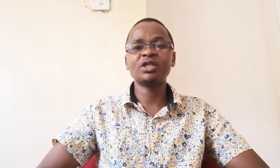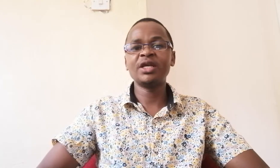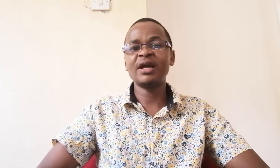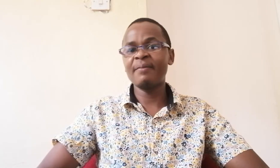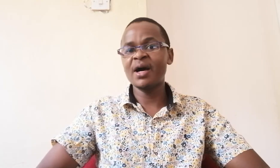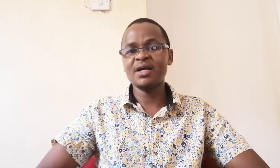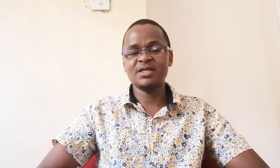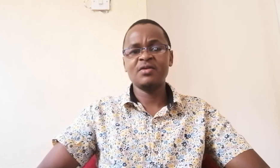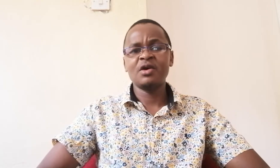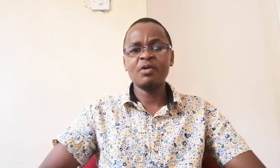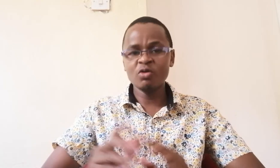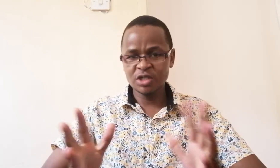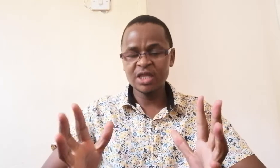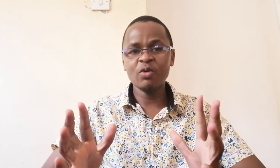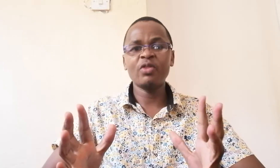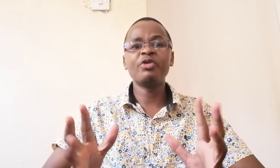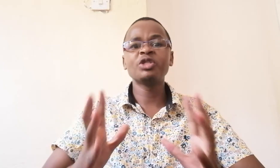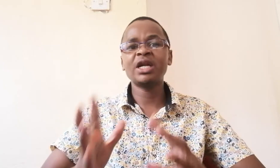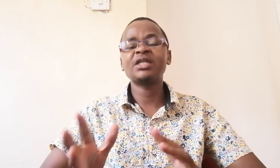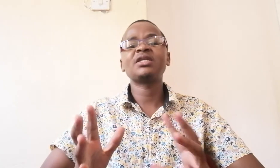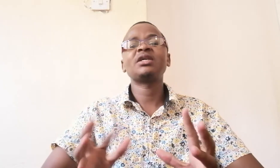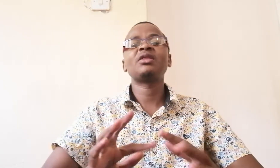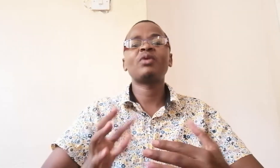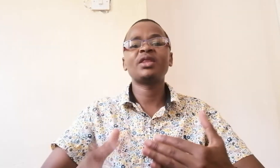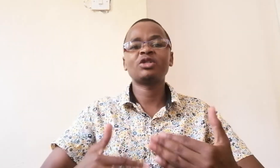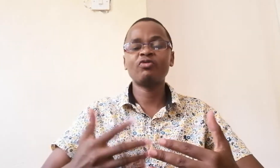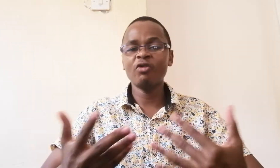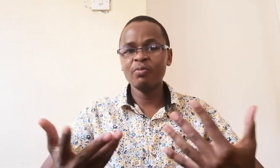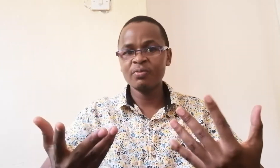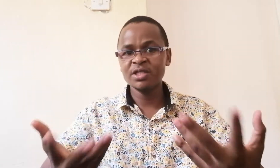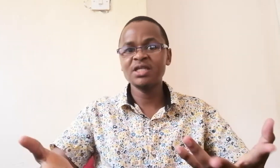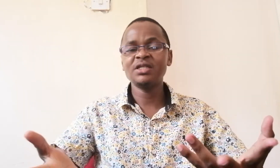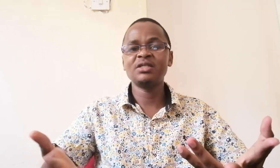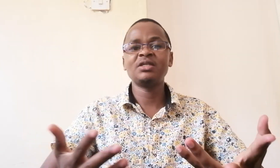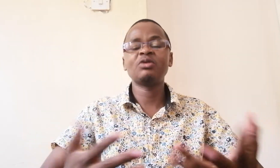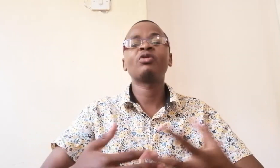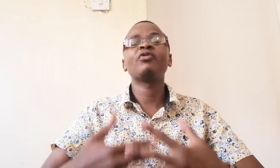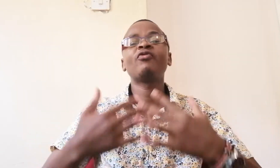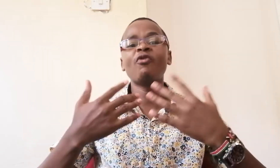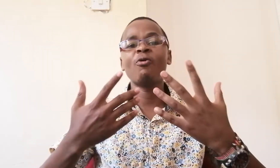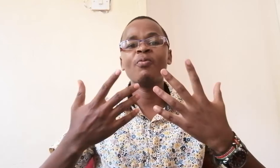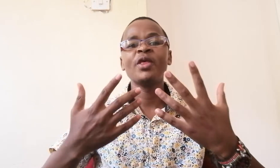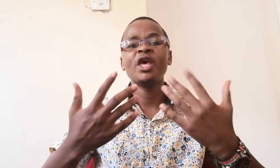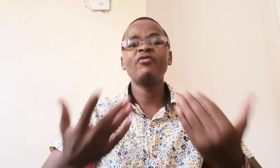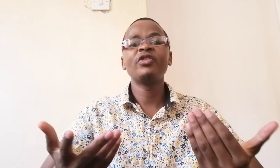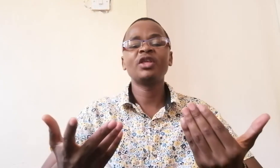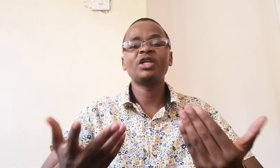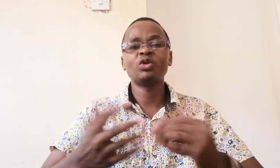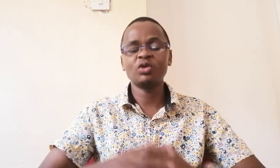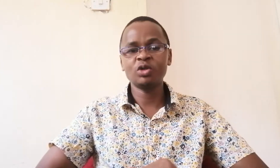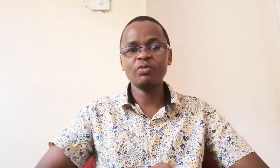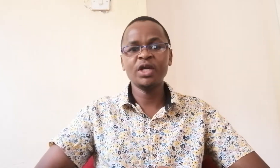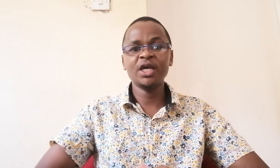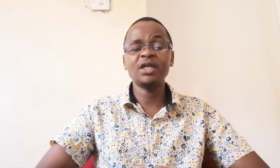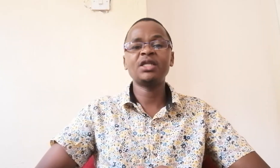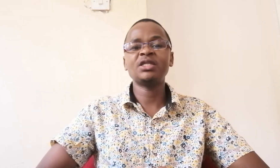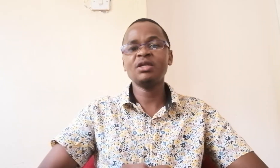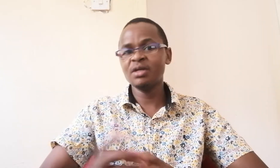the numbers, because they are those letters, they are the one that form sentences or they form everything that you want to communicate. The same case